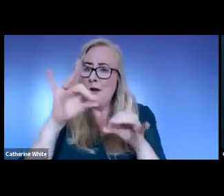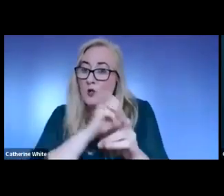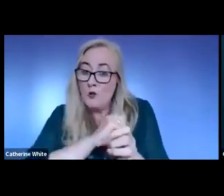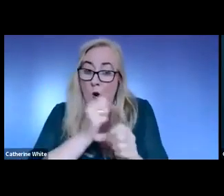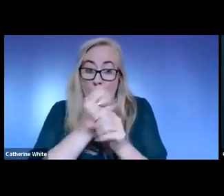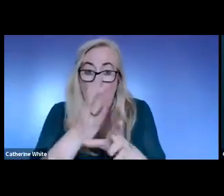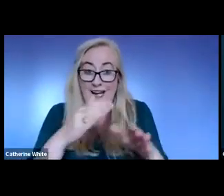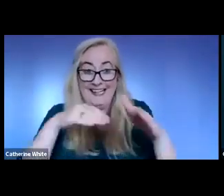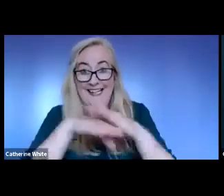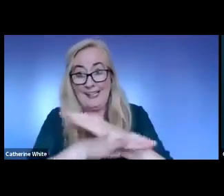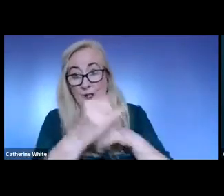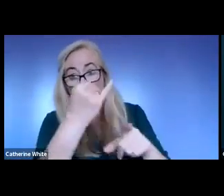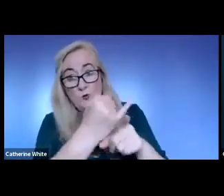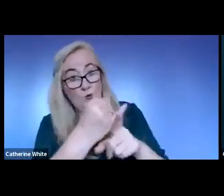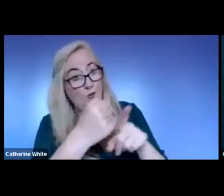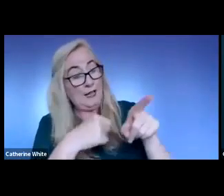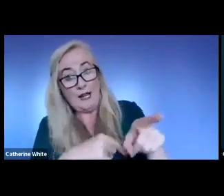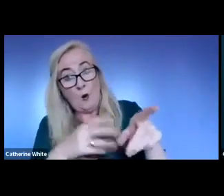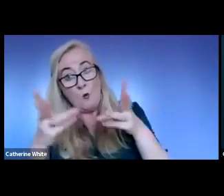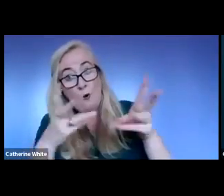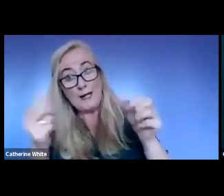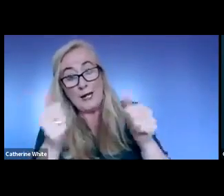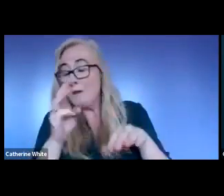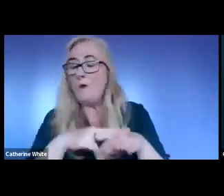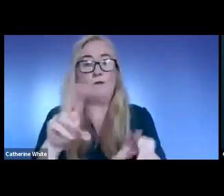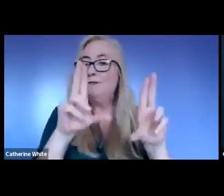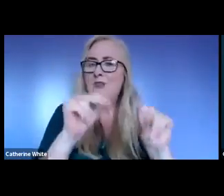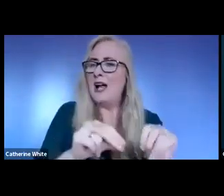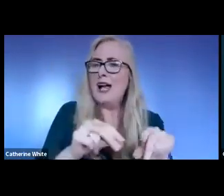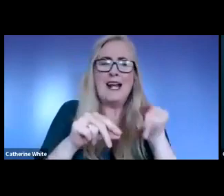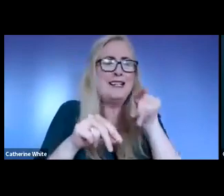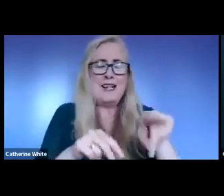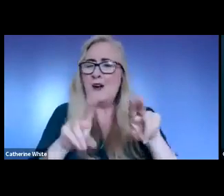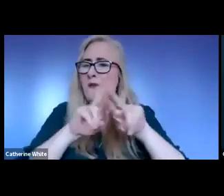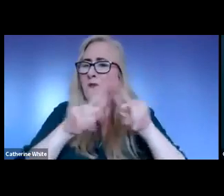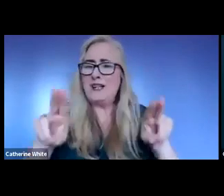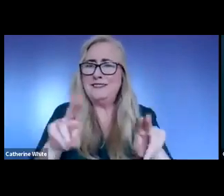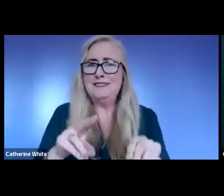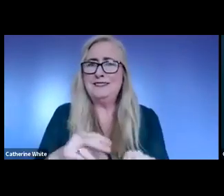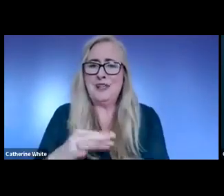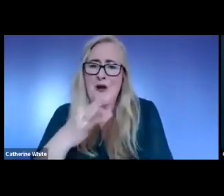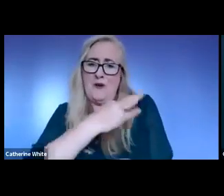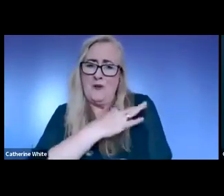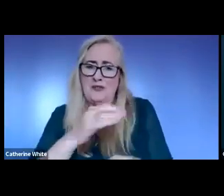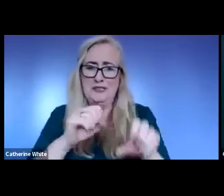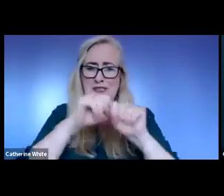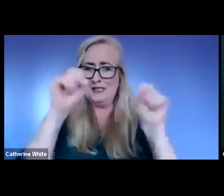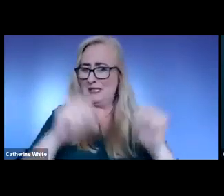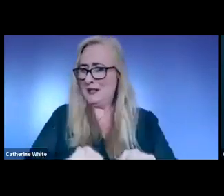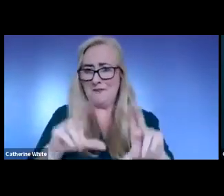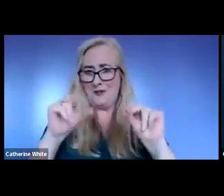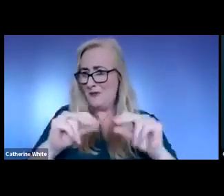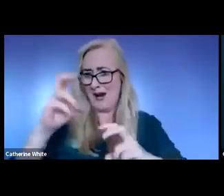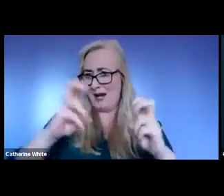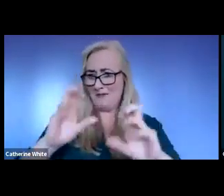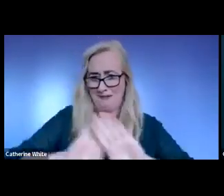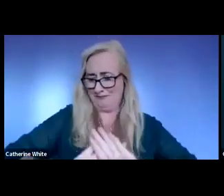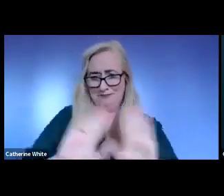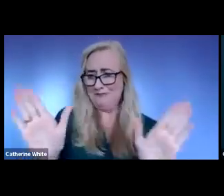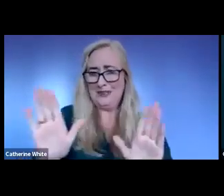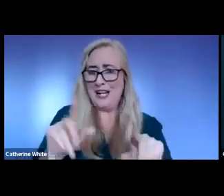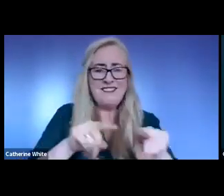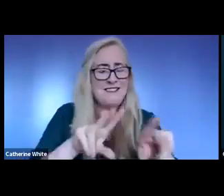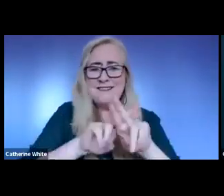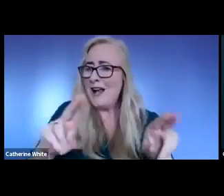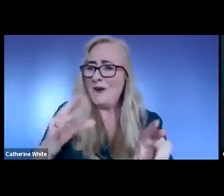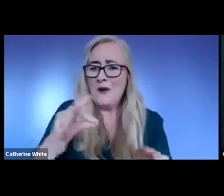school is just not going to work anymore. And it arguably wasn't a good system. It wasn't a good system. No argument about it in my view. It wasn't a good system in the past.